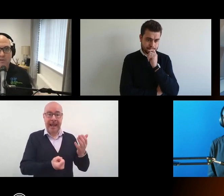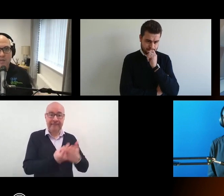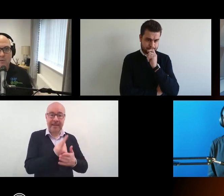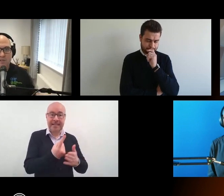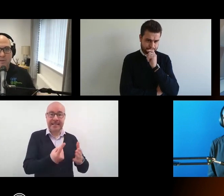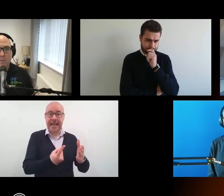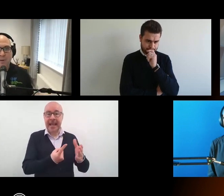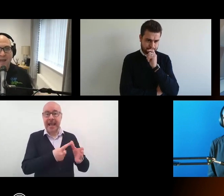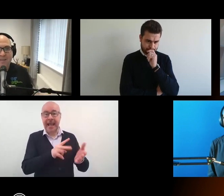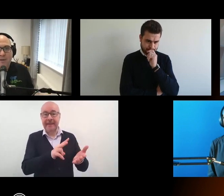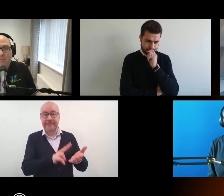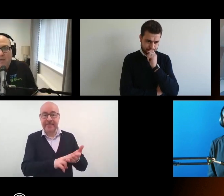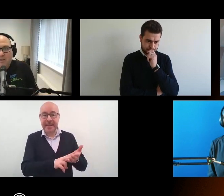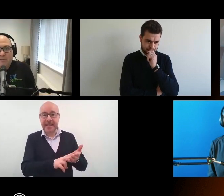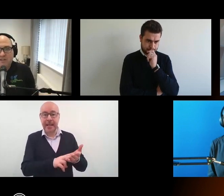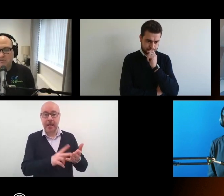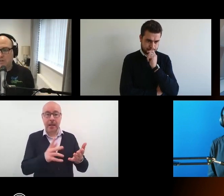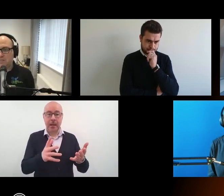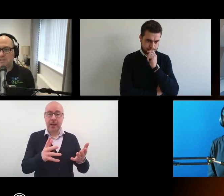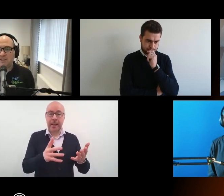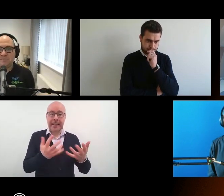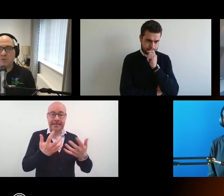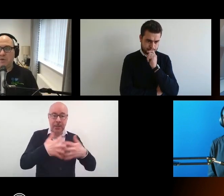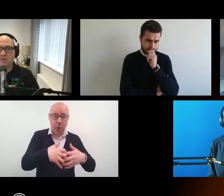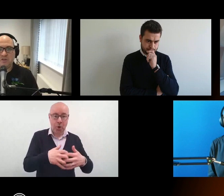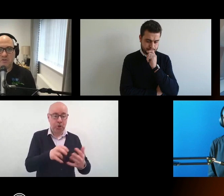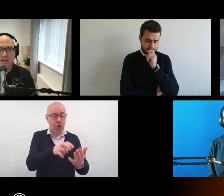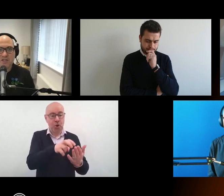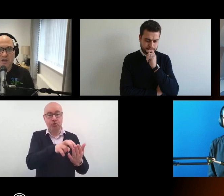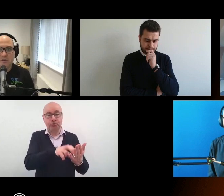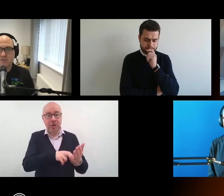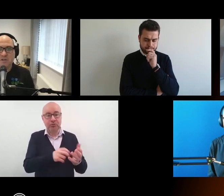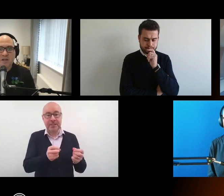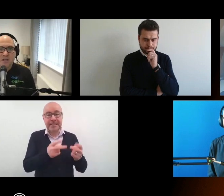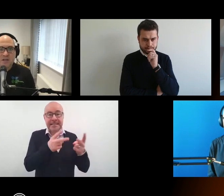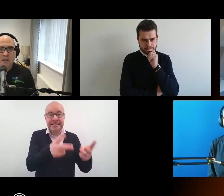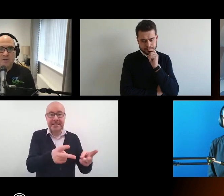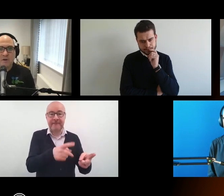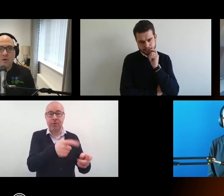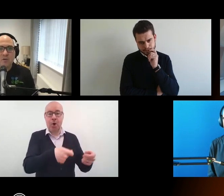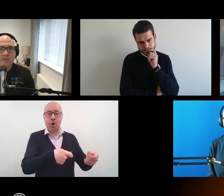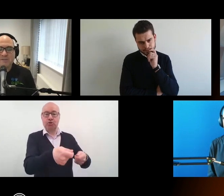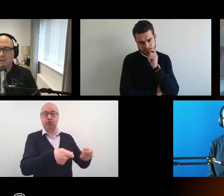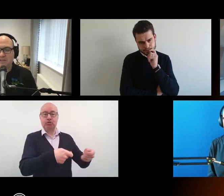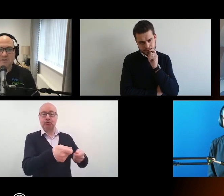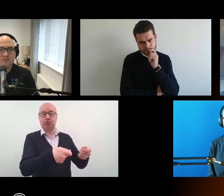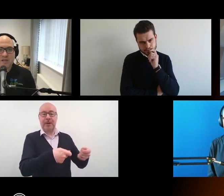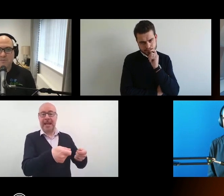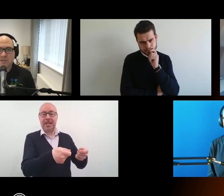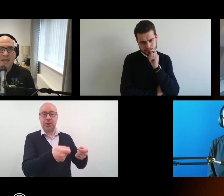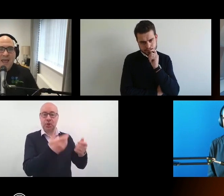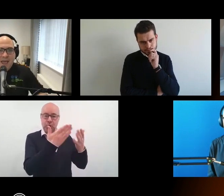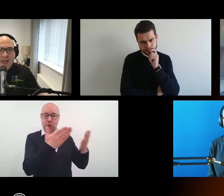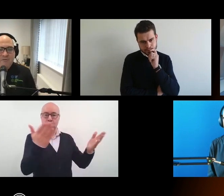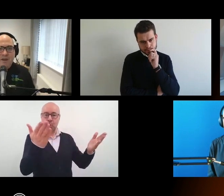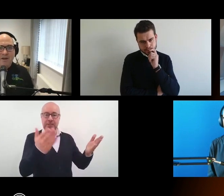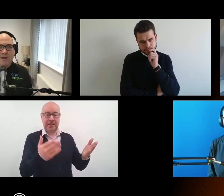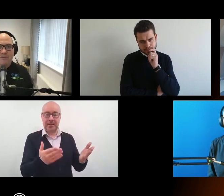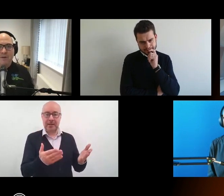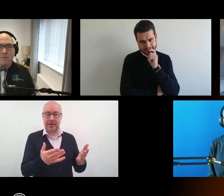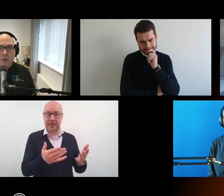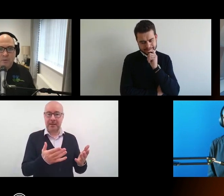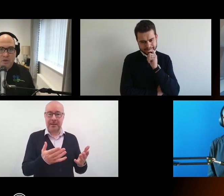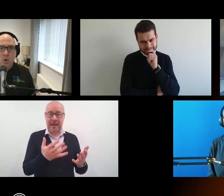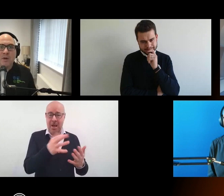that we use to help shape and plan them, the registration systems that we use at trade shows, you know, all of these methods of transport. Every